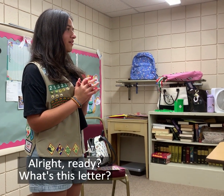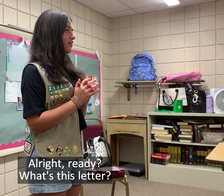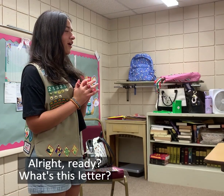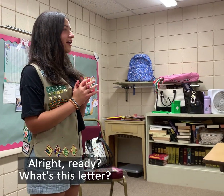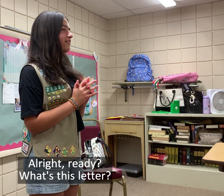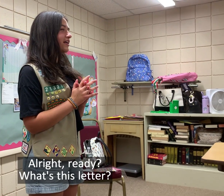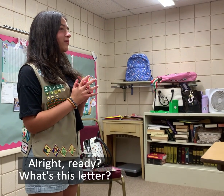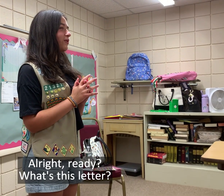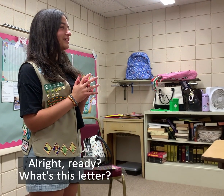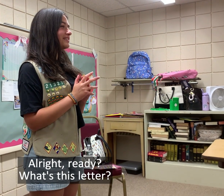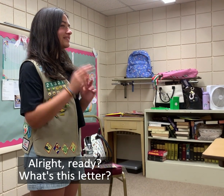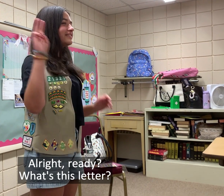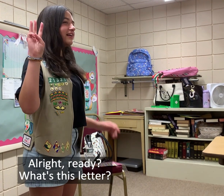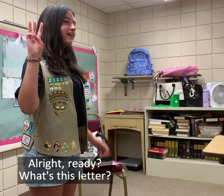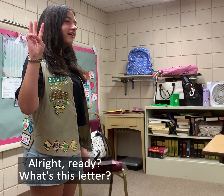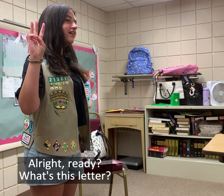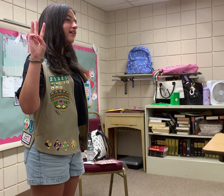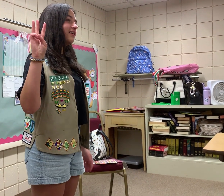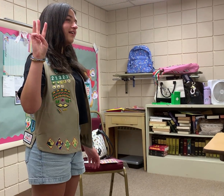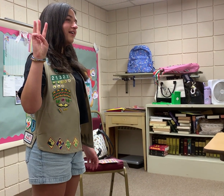All right, ready? What's this letter?